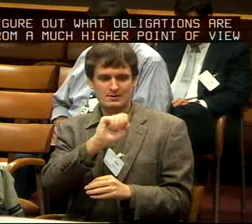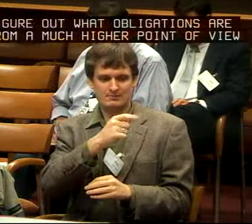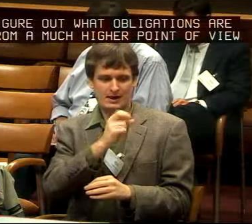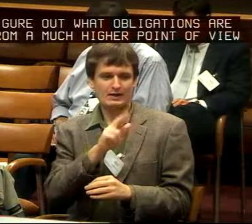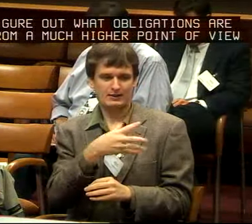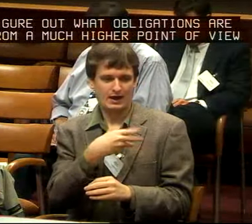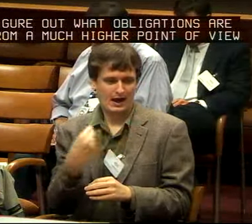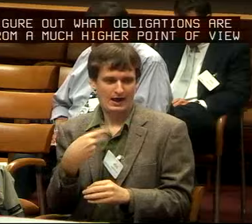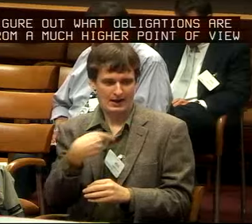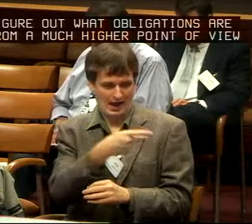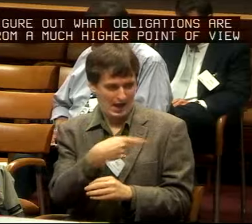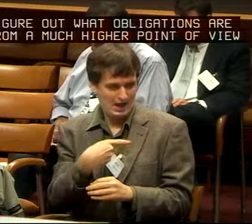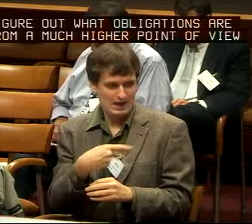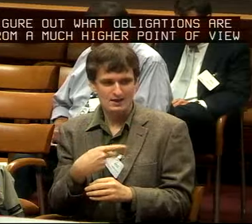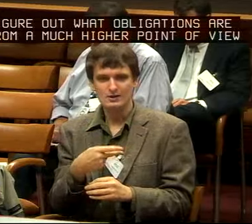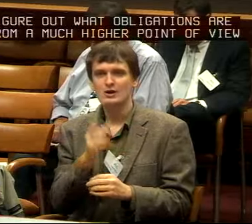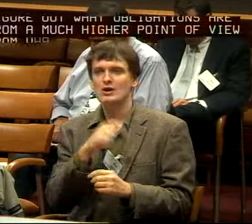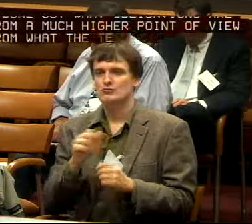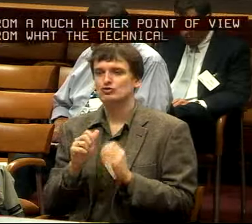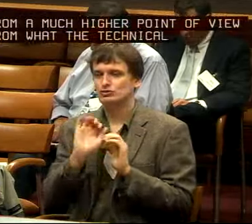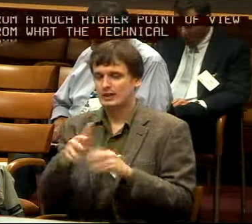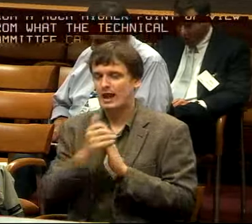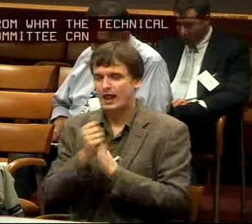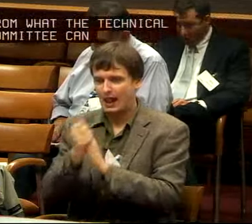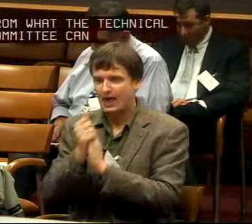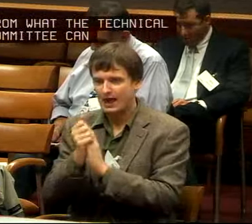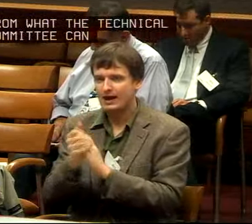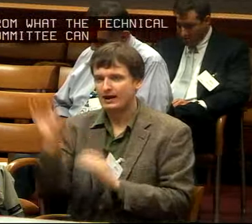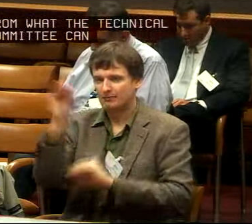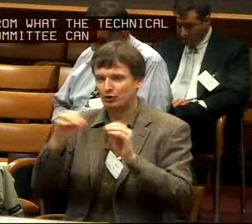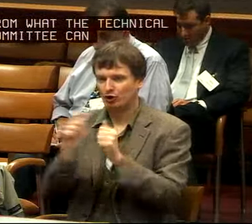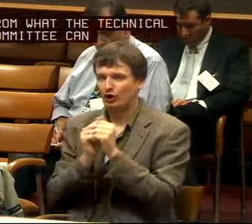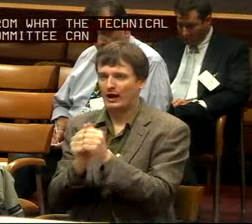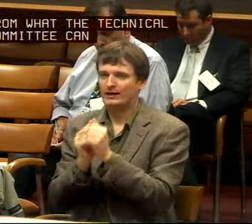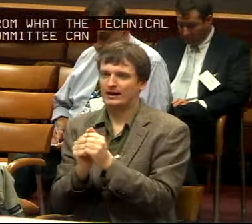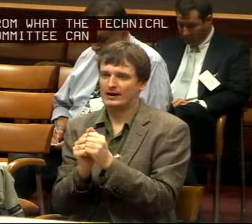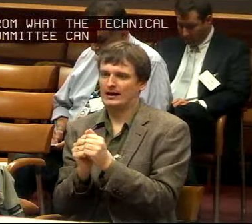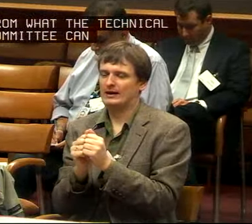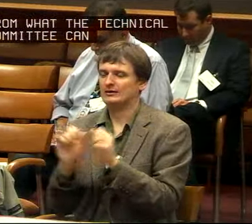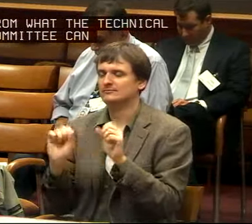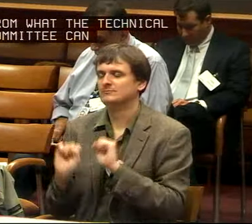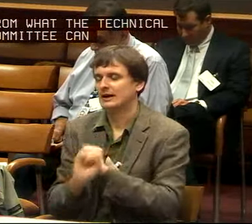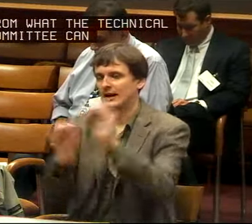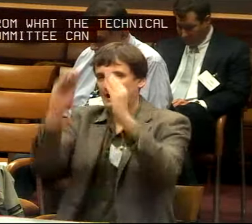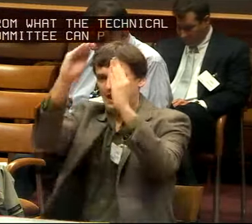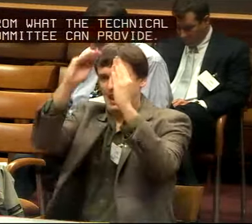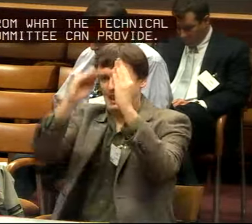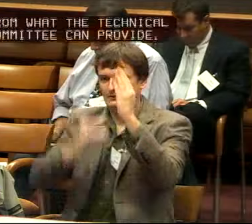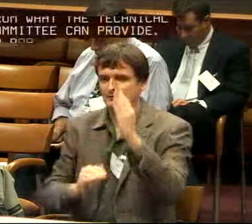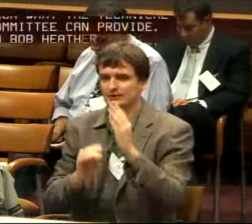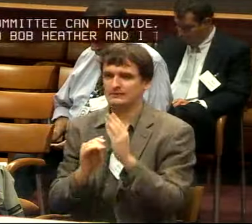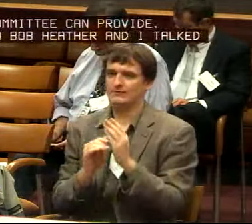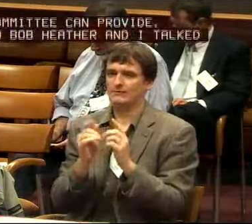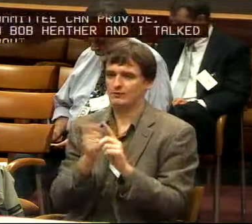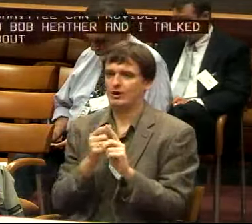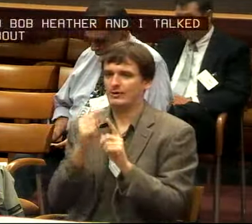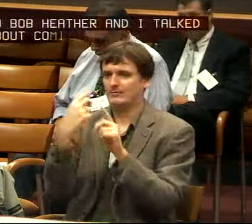can provide. So Bob Mather and I talked about coming together to come up with a clear